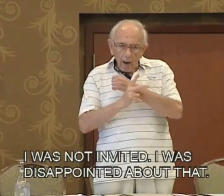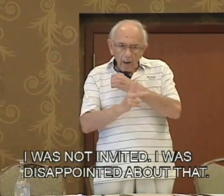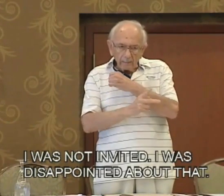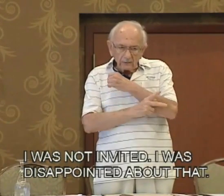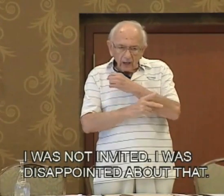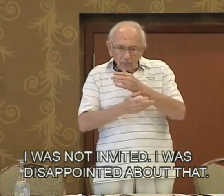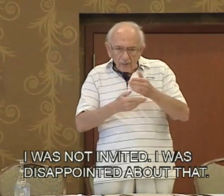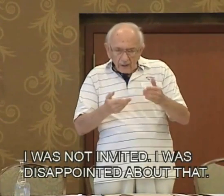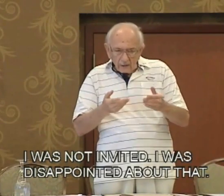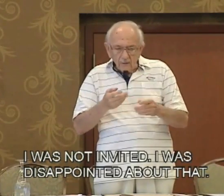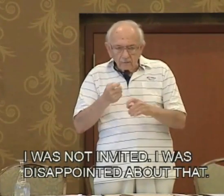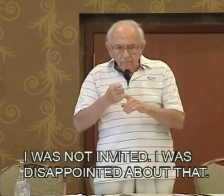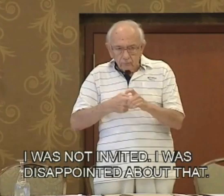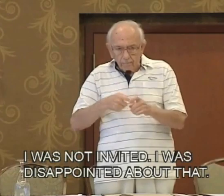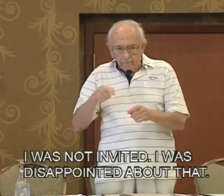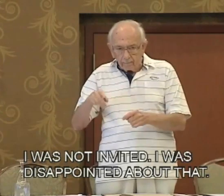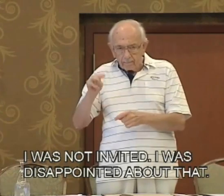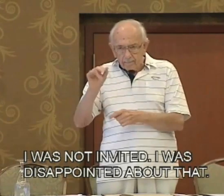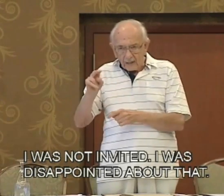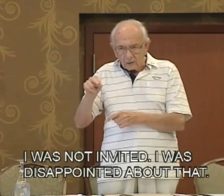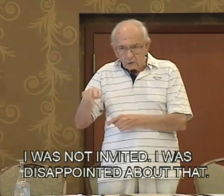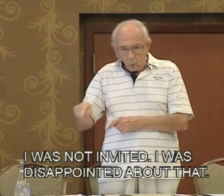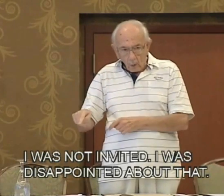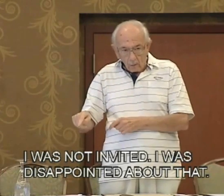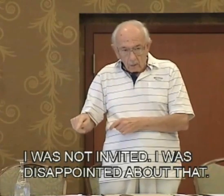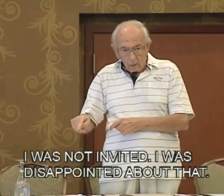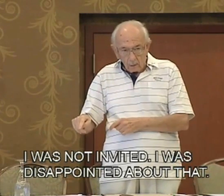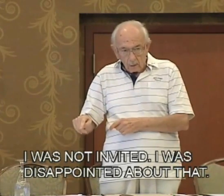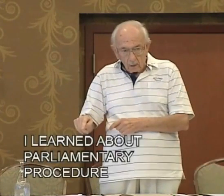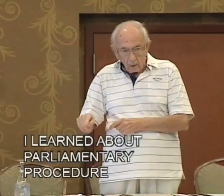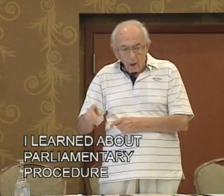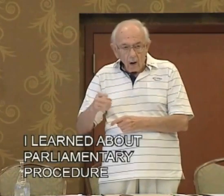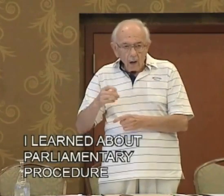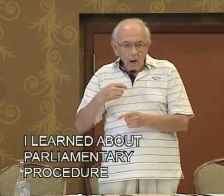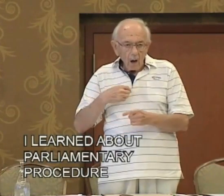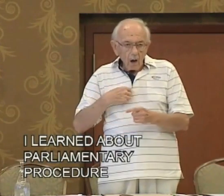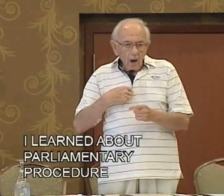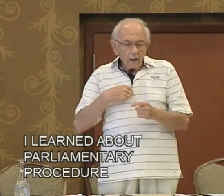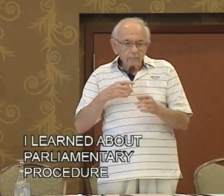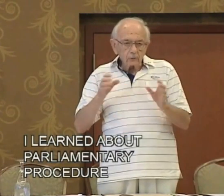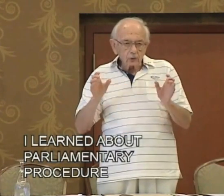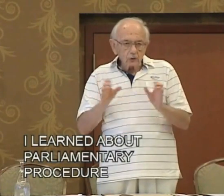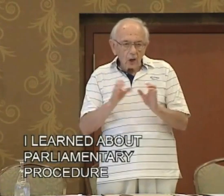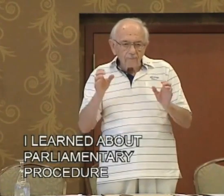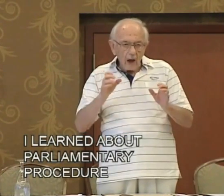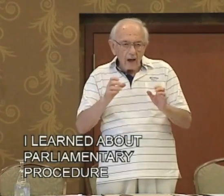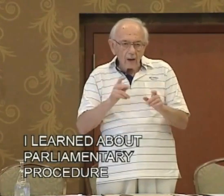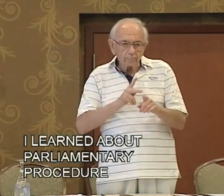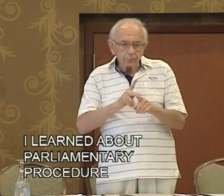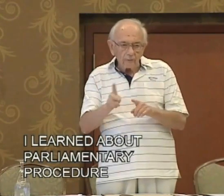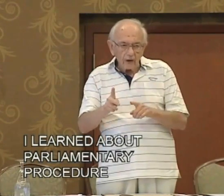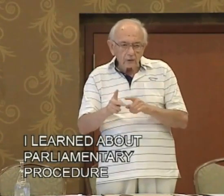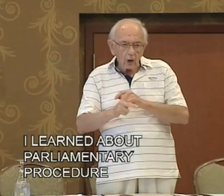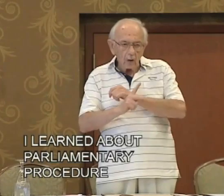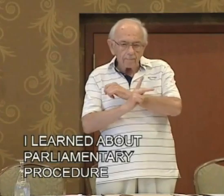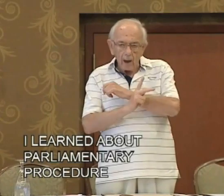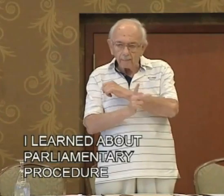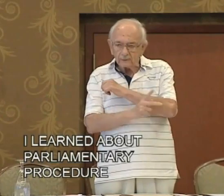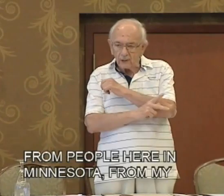I learned about parliamentary procedure from people here in Minnesota from my experience here and I became a